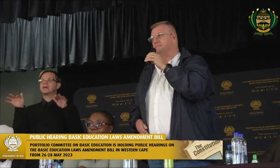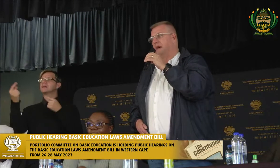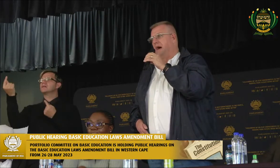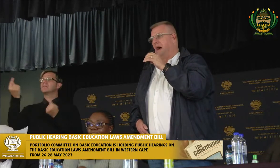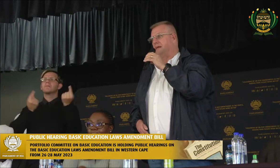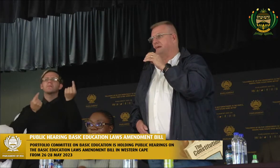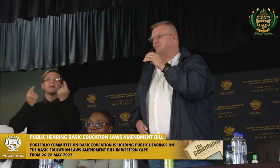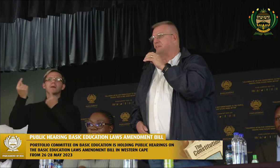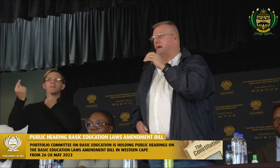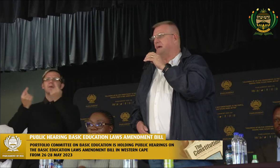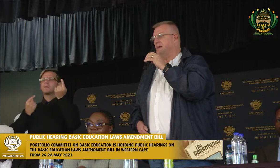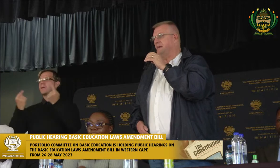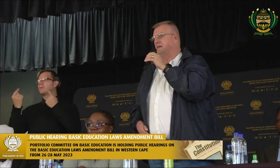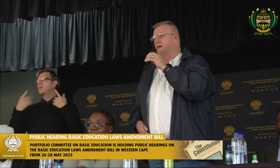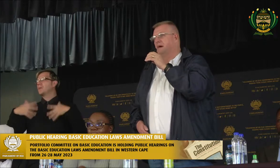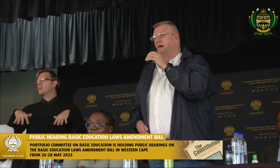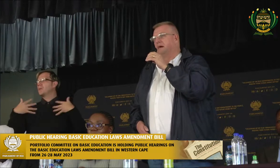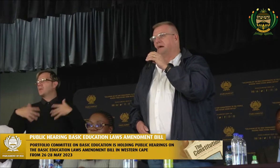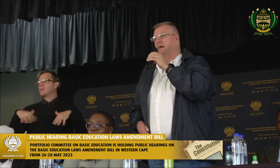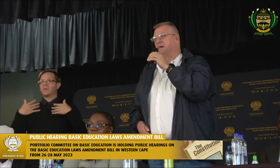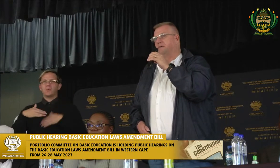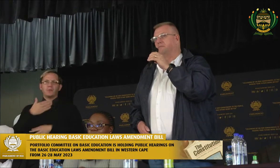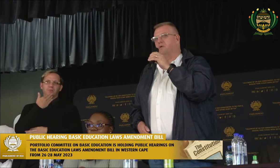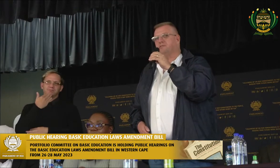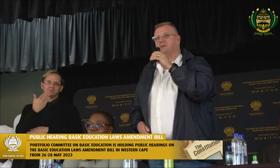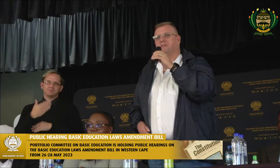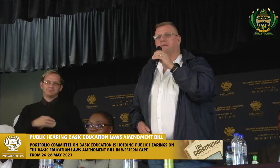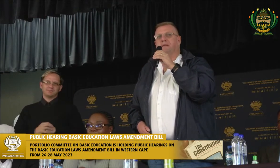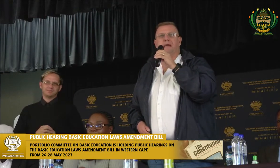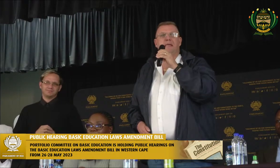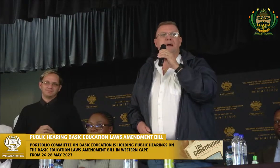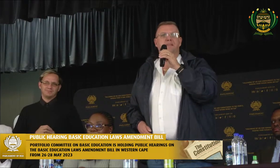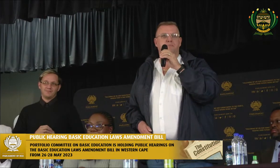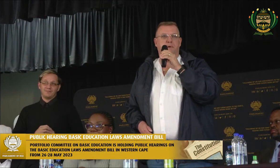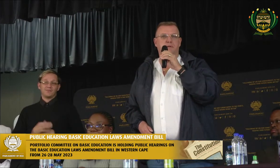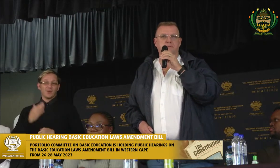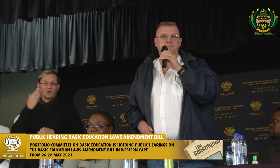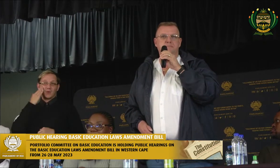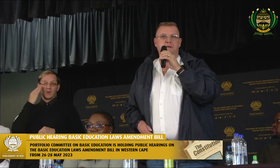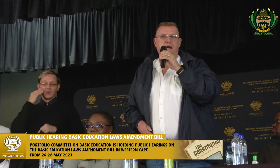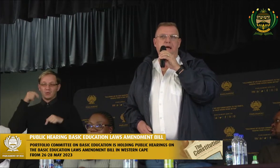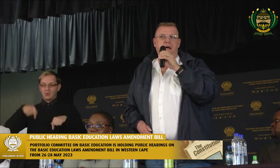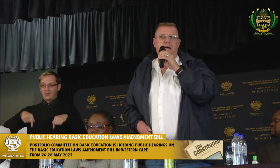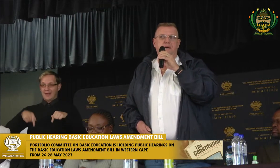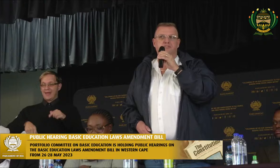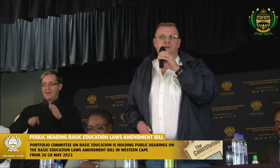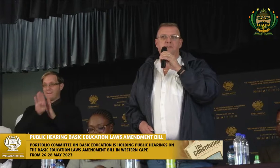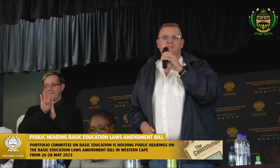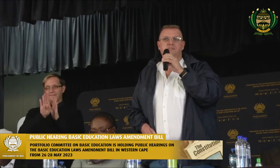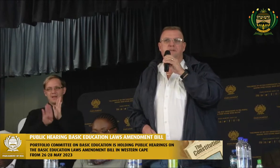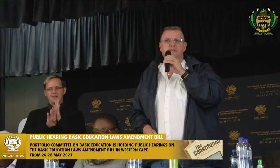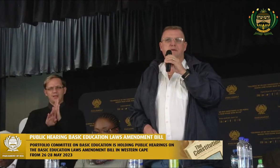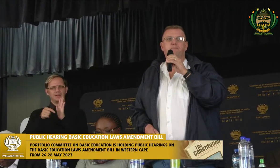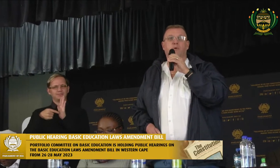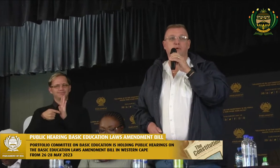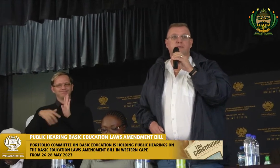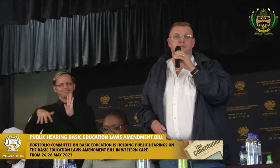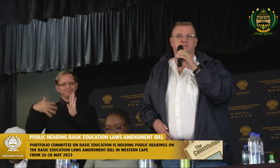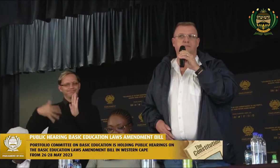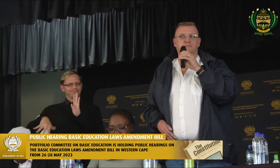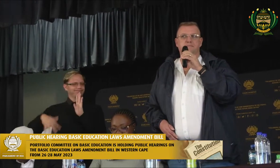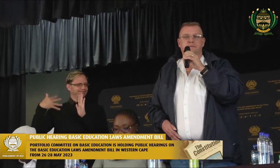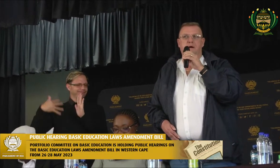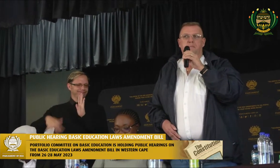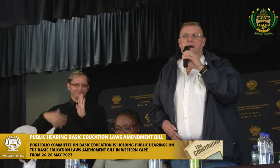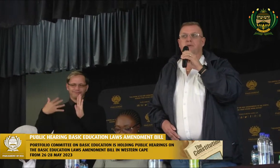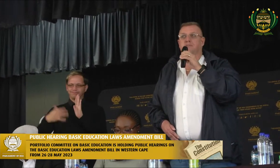public, I think today, more so than any other bill, shows the